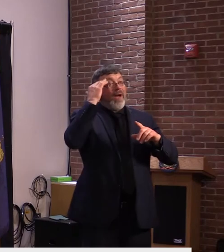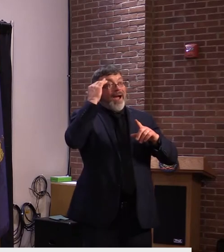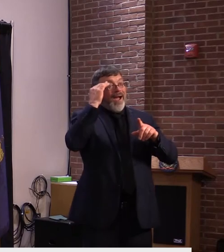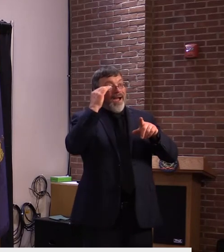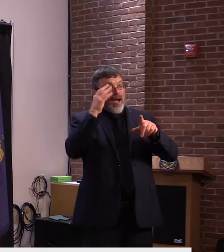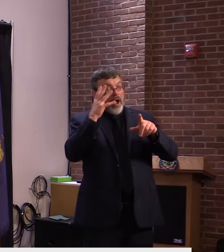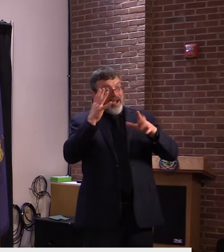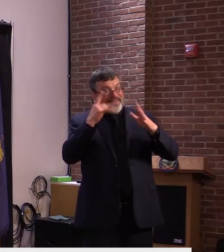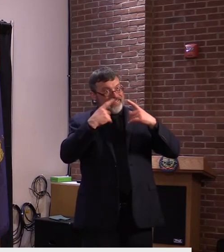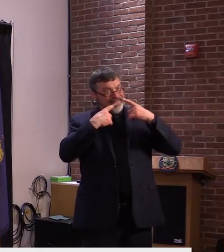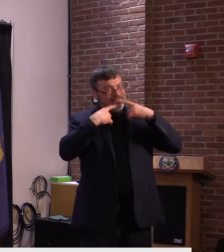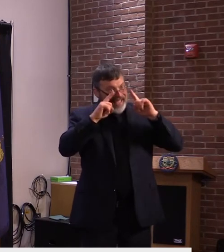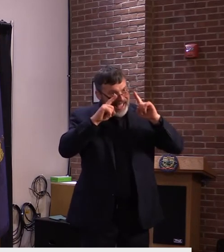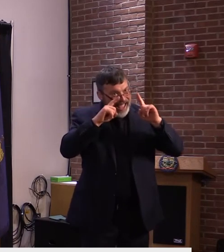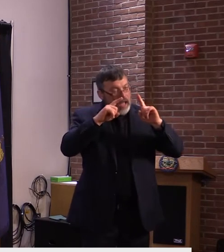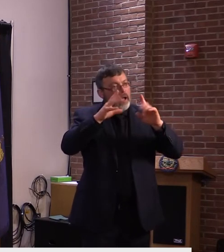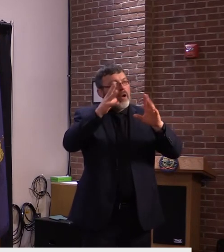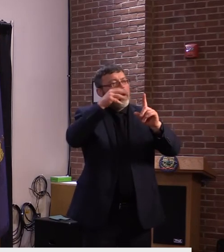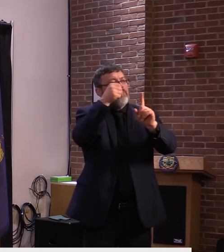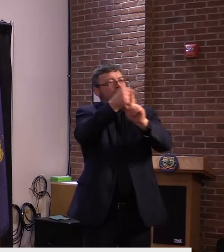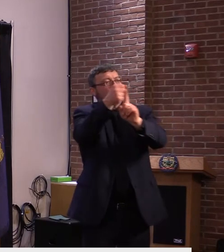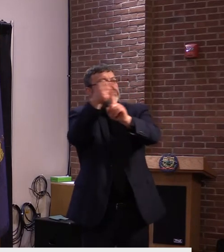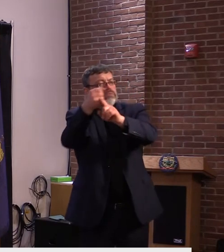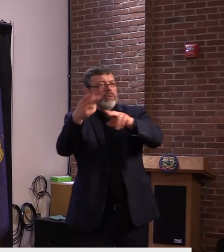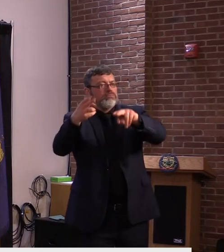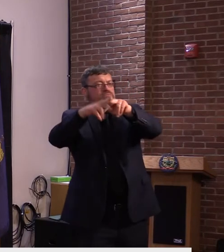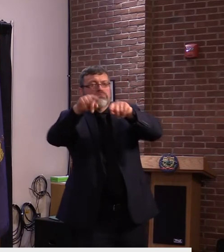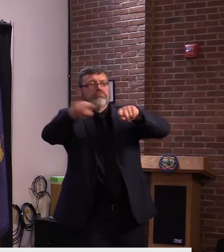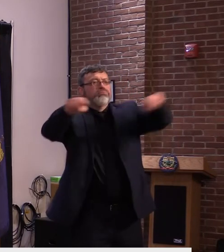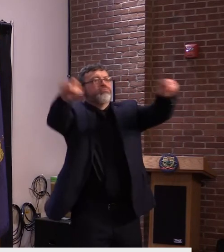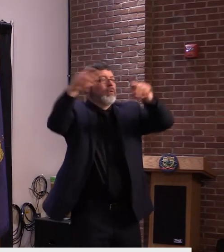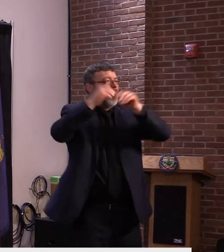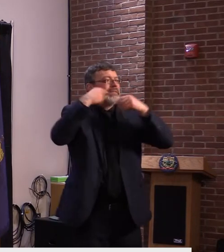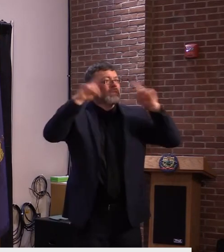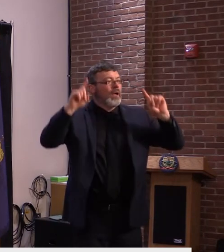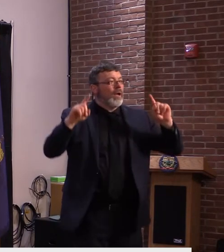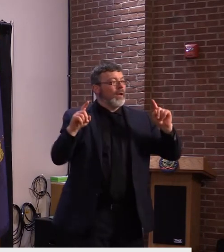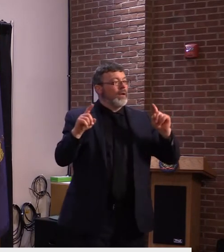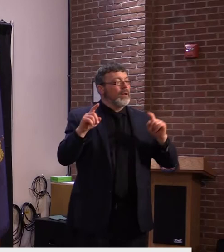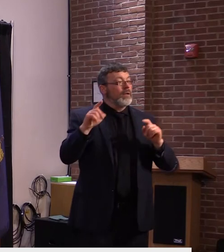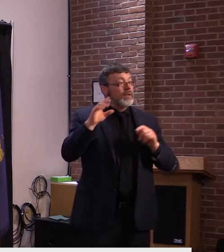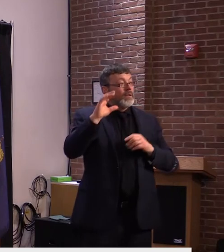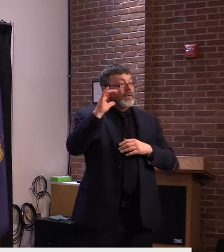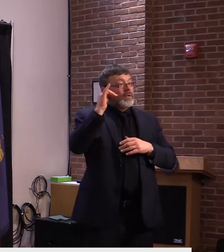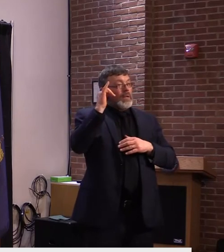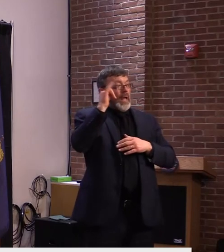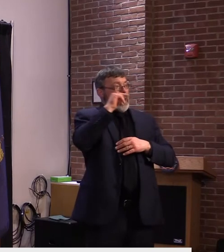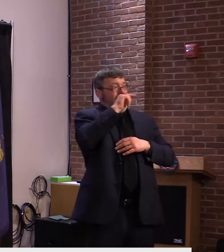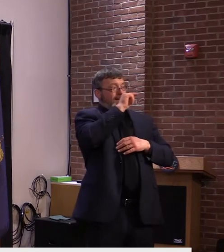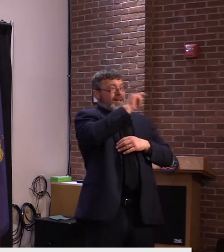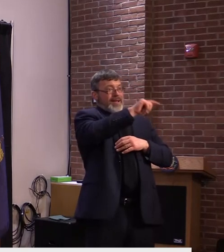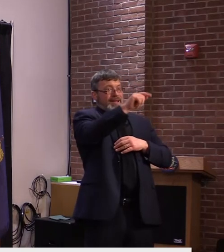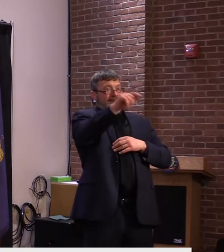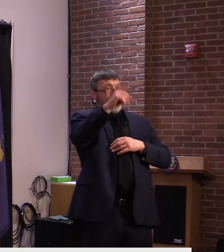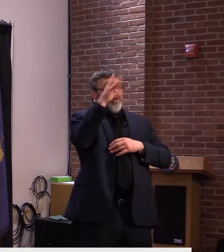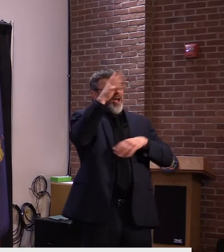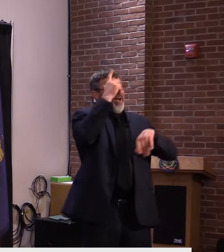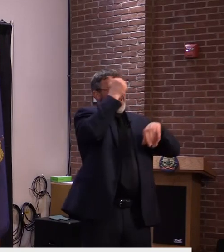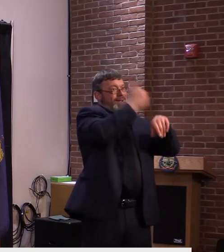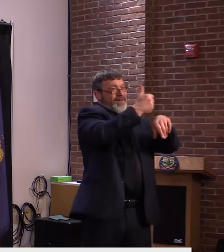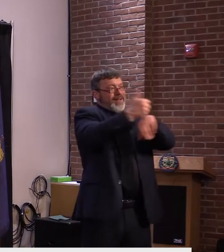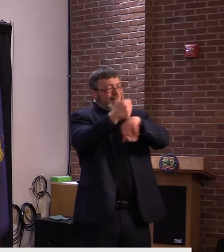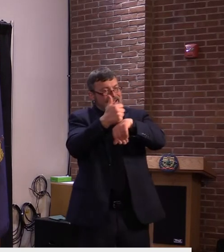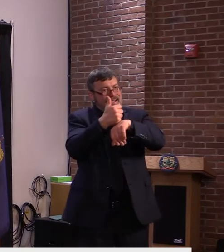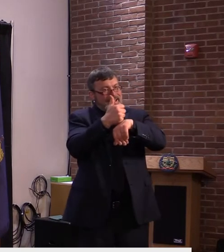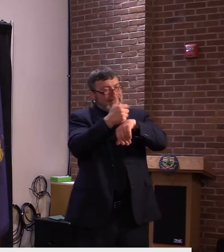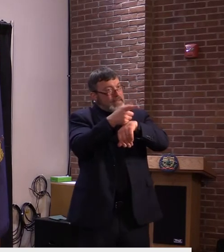there are pockets left or other gaps, if you will, that are not resolved with these 100 towers, when we